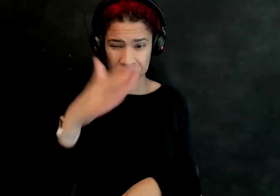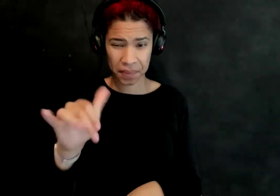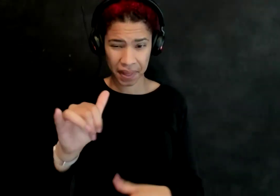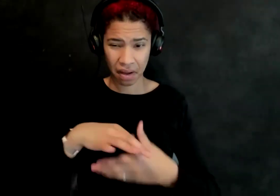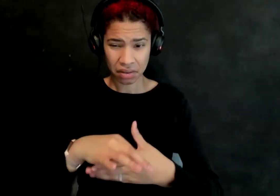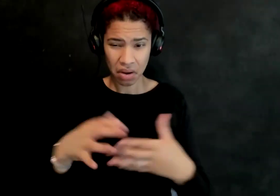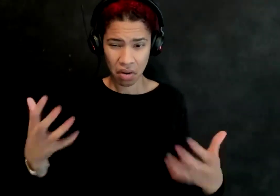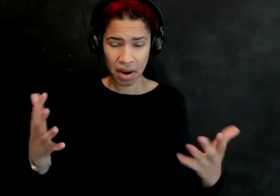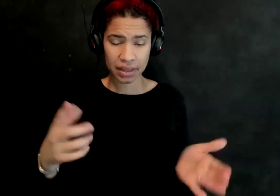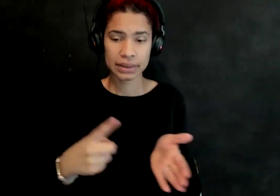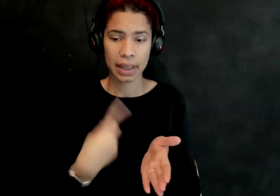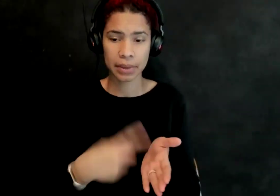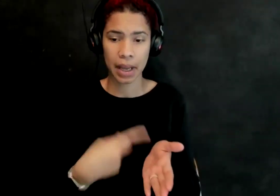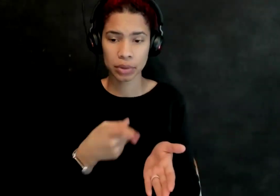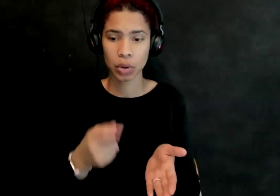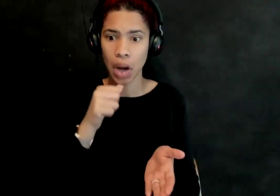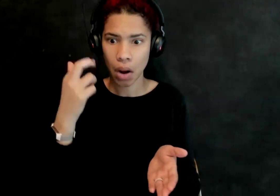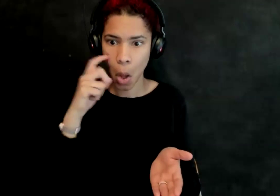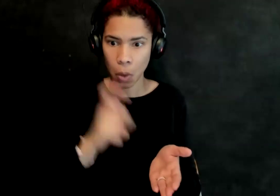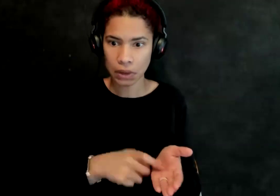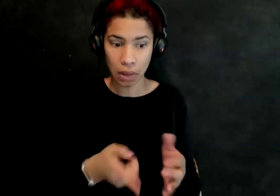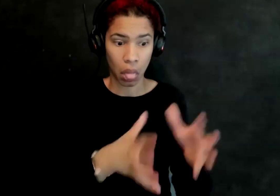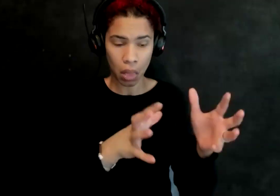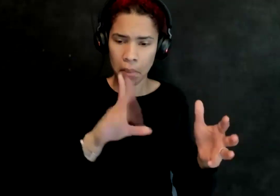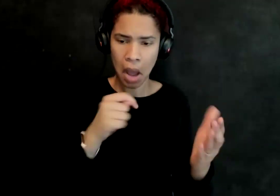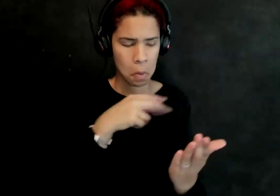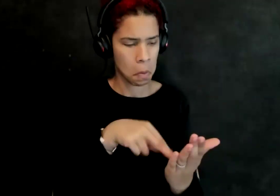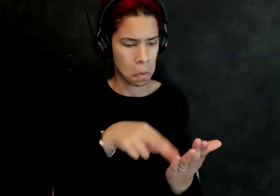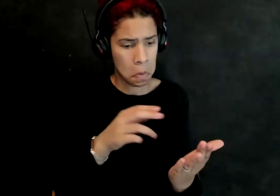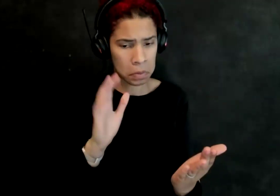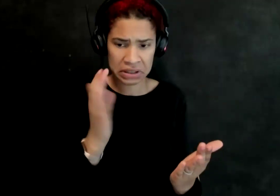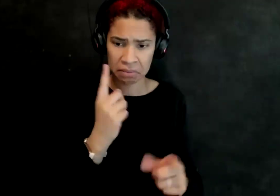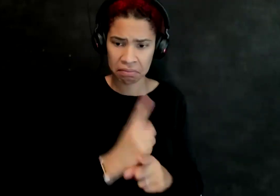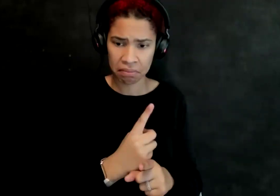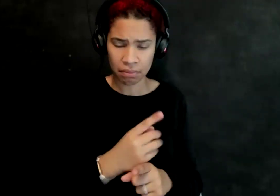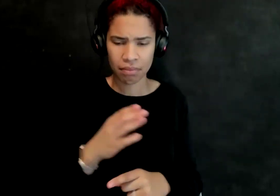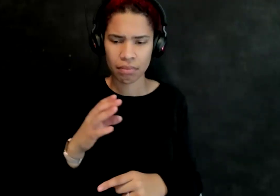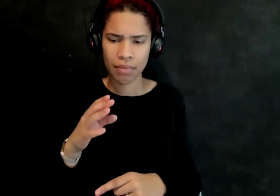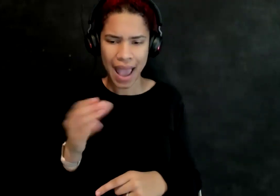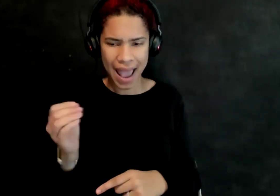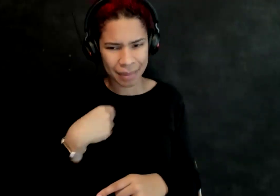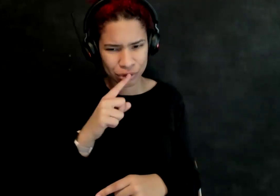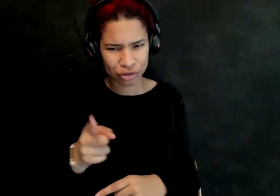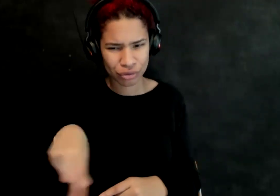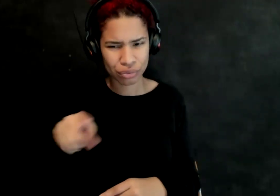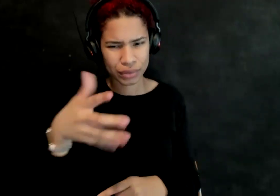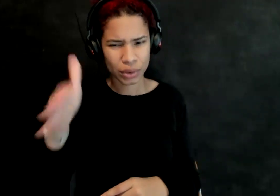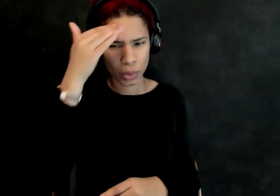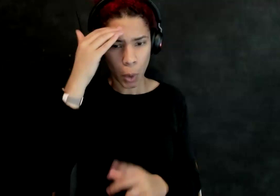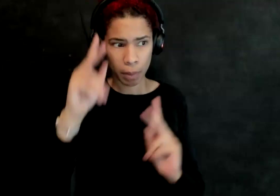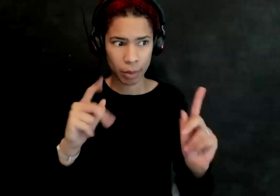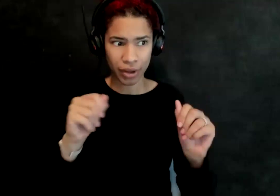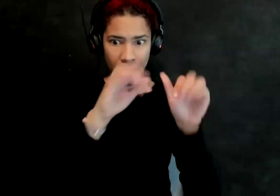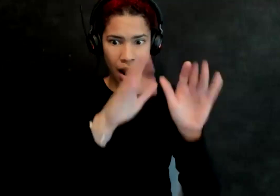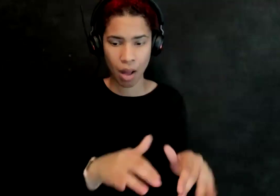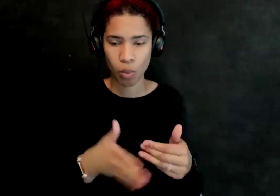already, then you may not notice that it's wrong. And as I'm sure you know, people can put anything they want